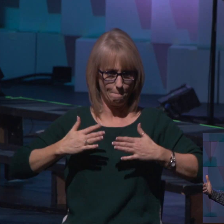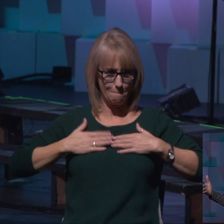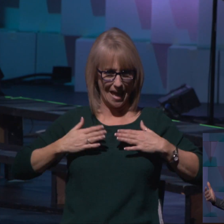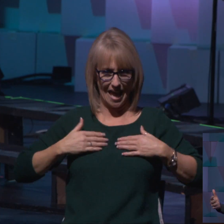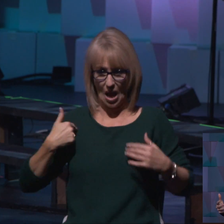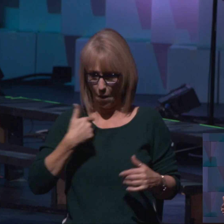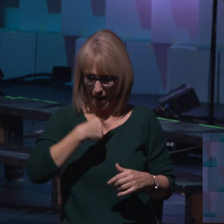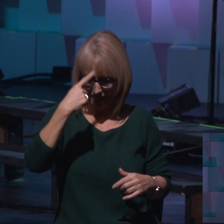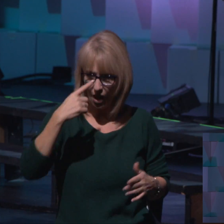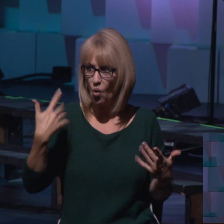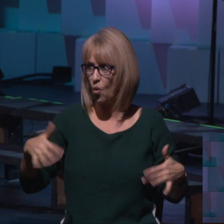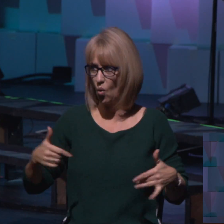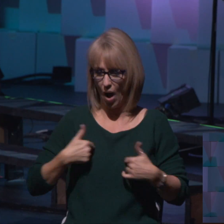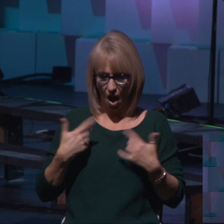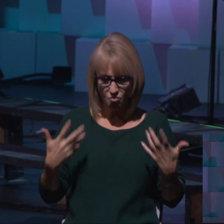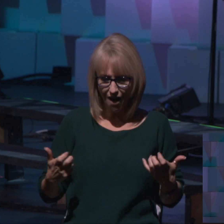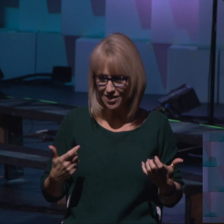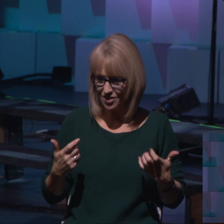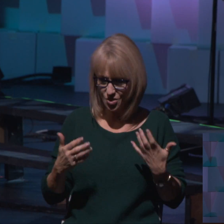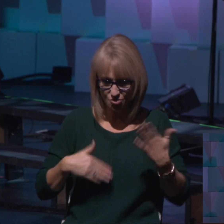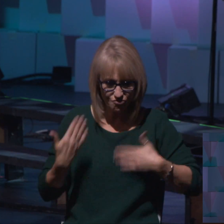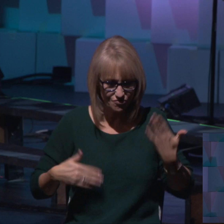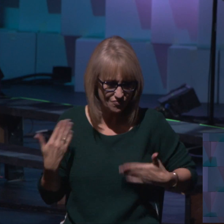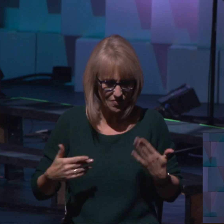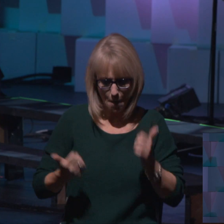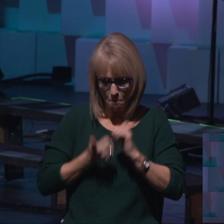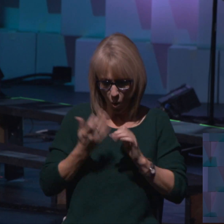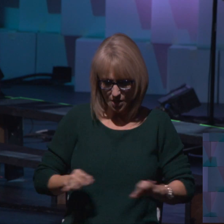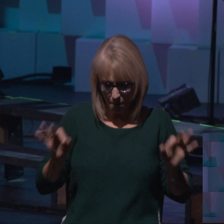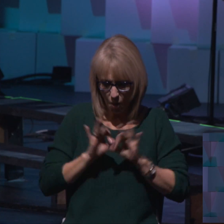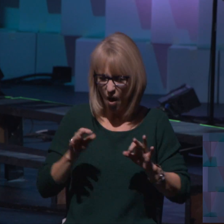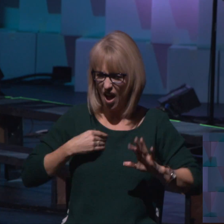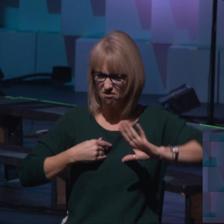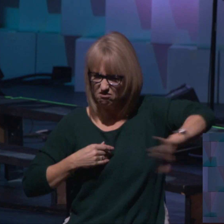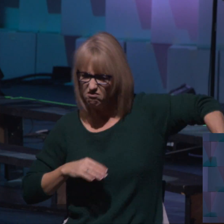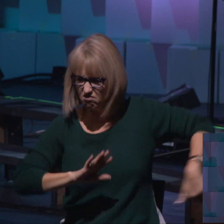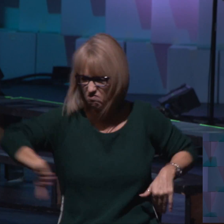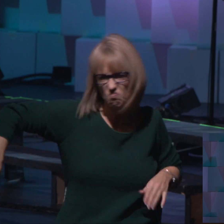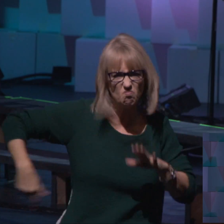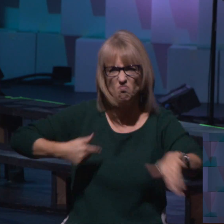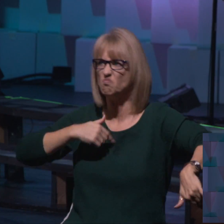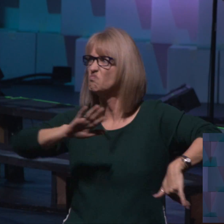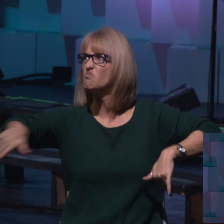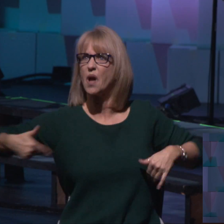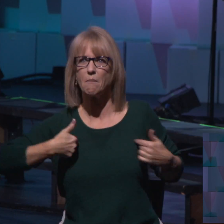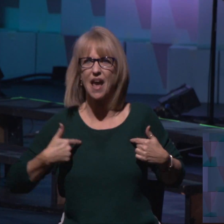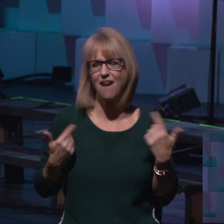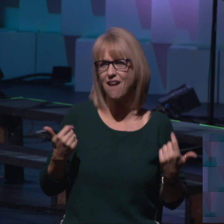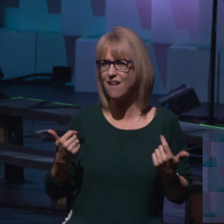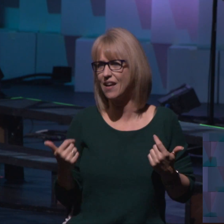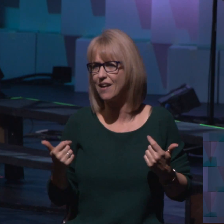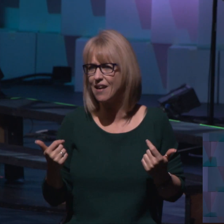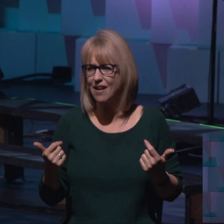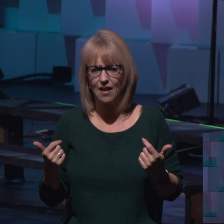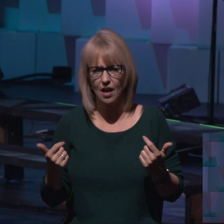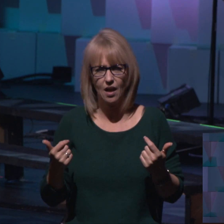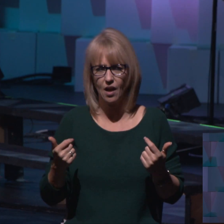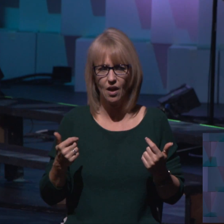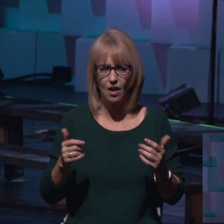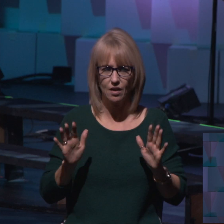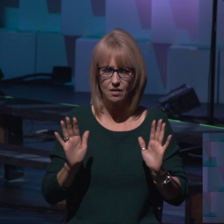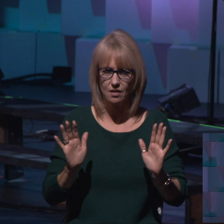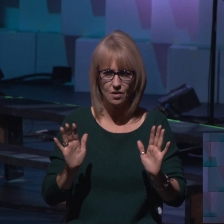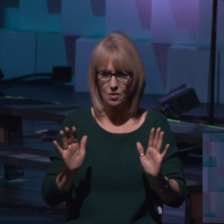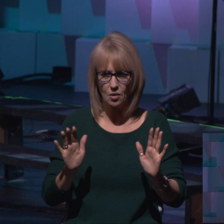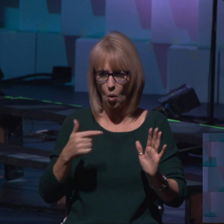want to acquire the most, become the most important, and we'll knock down everybody around. But instead of choosing that path, we need to choose the path that God has laid out for